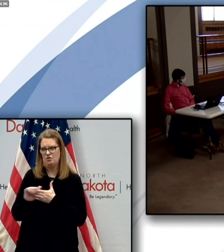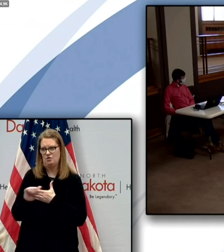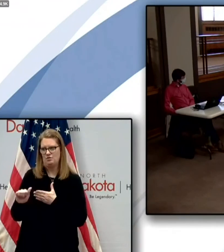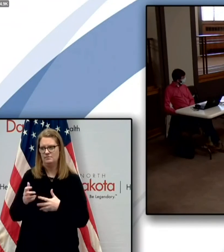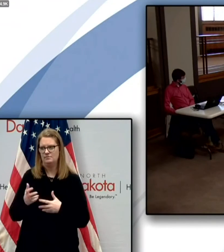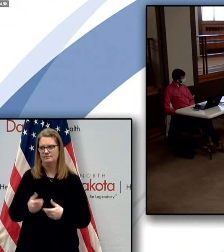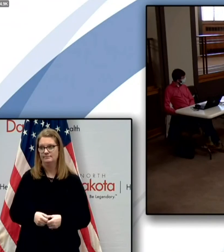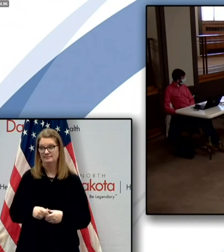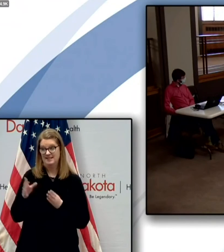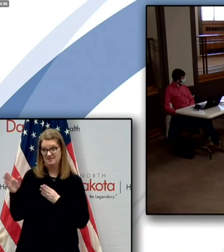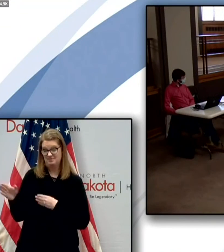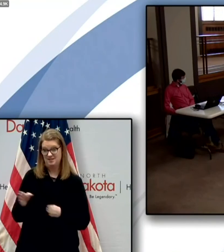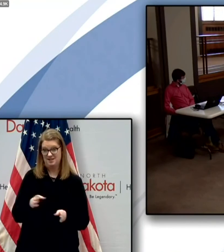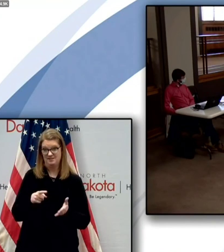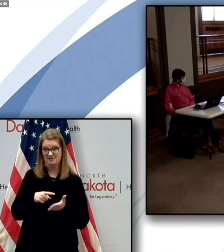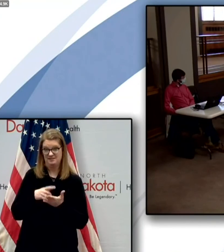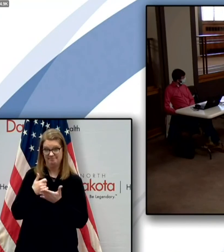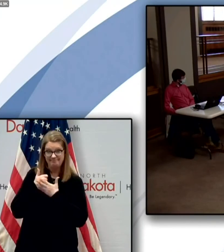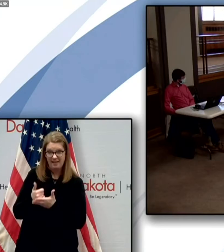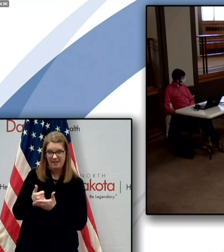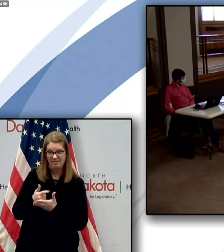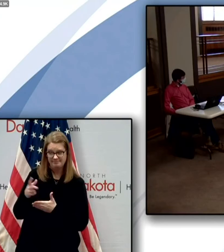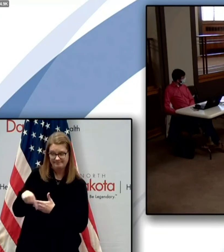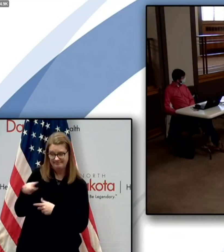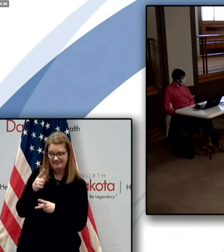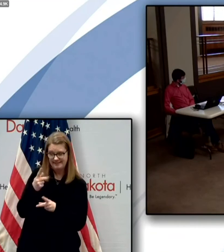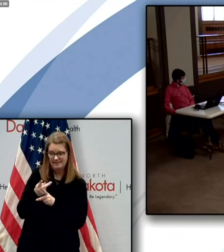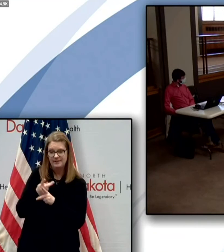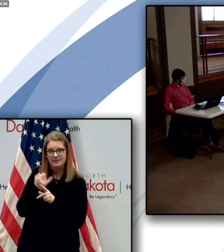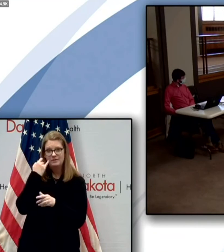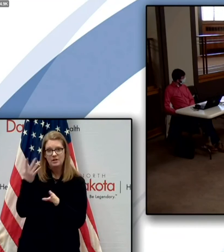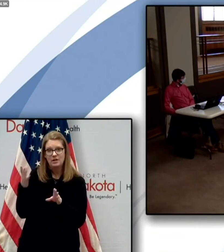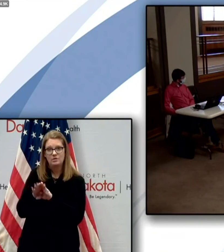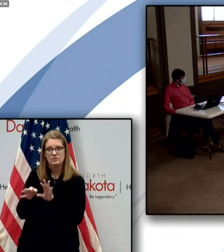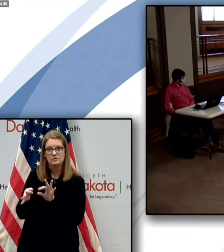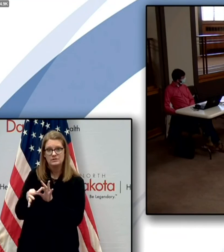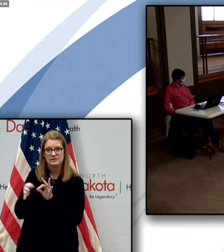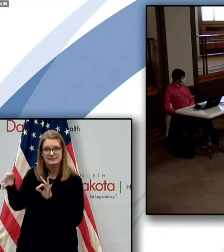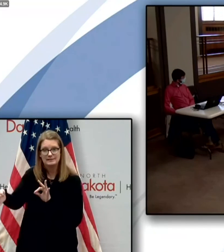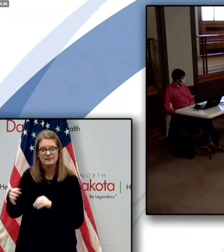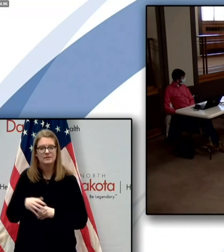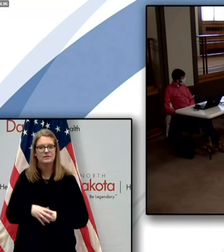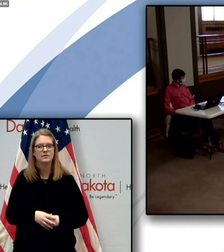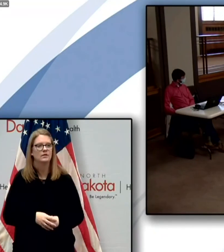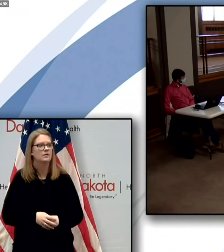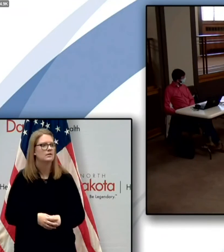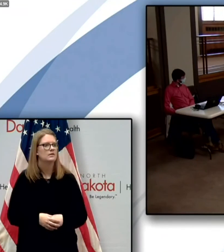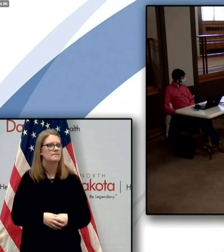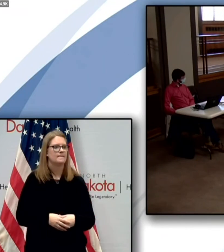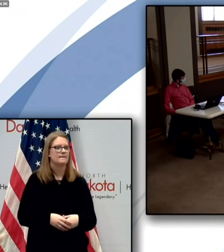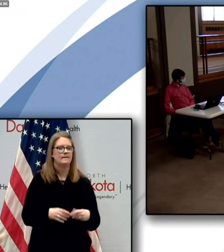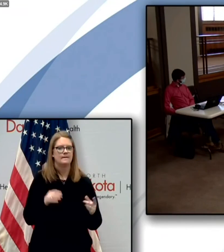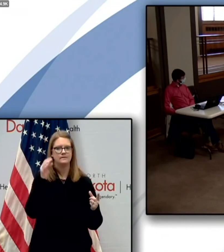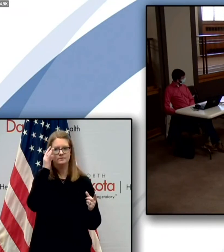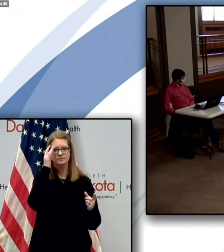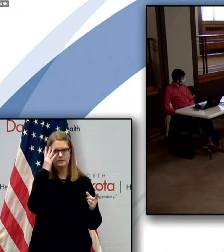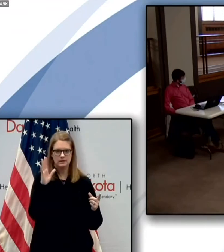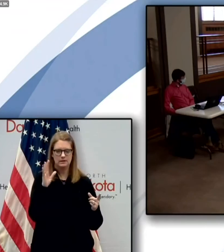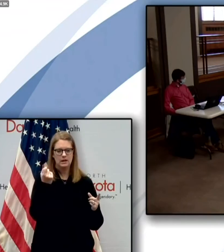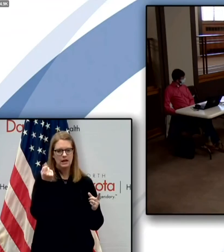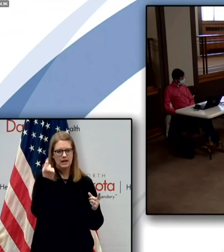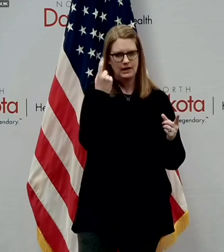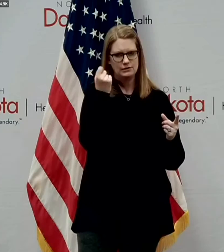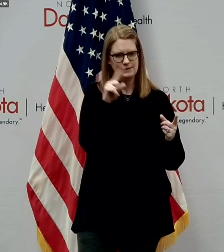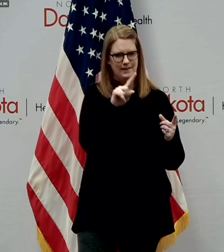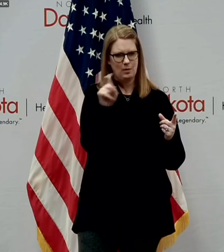a plan to compensate these workers if closures are extended? I understand the question,